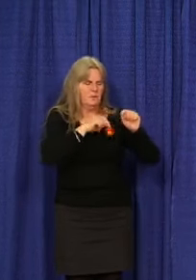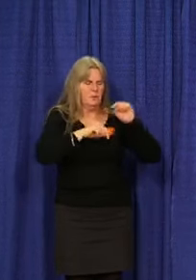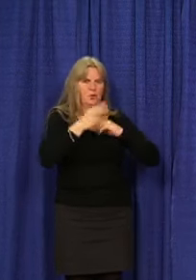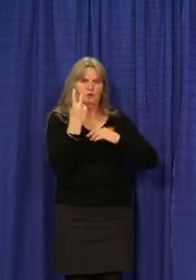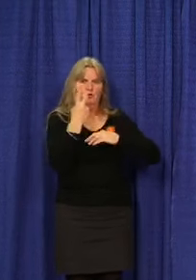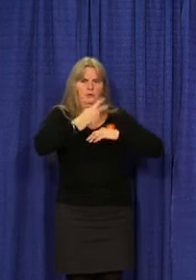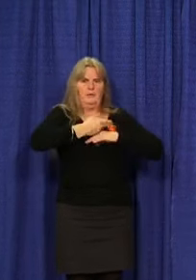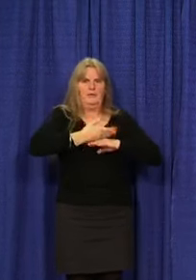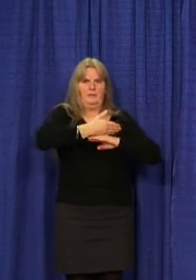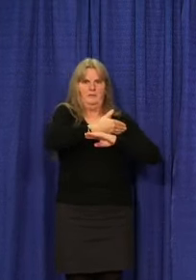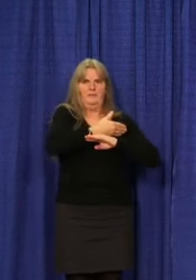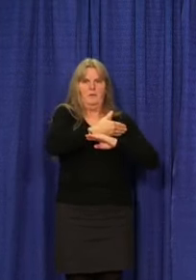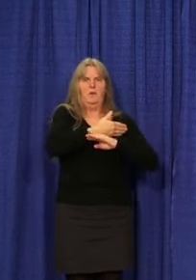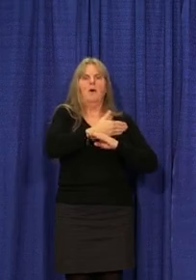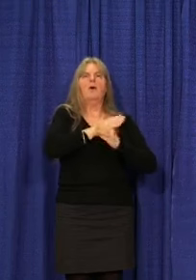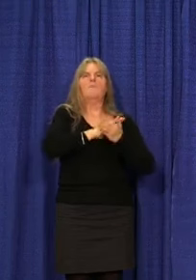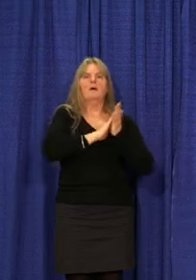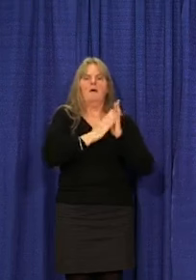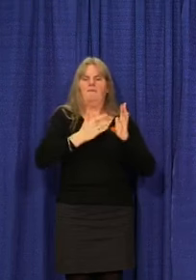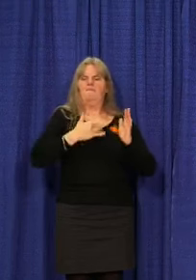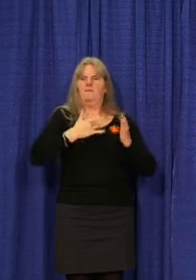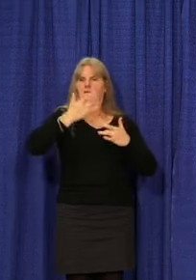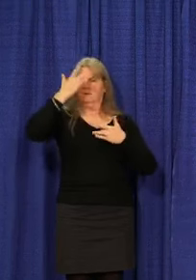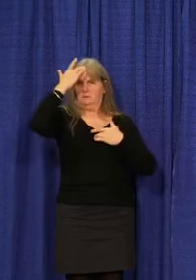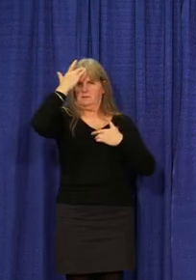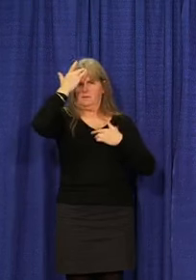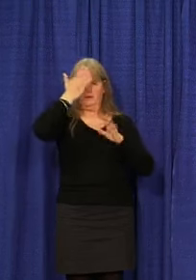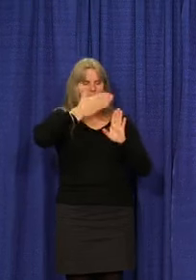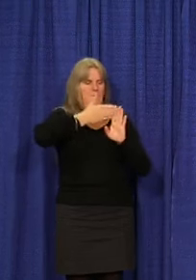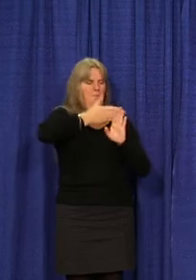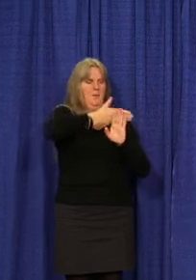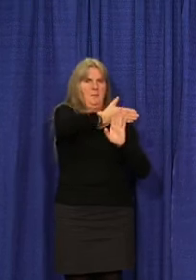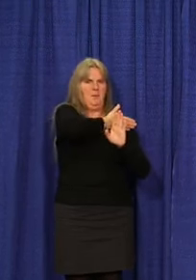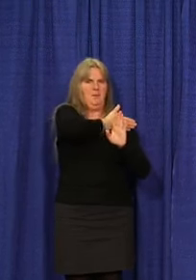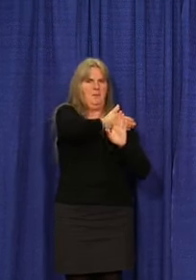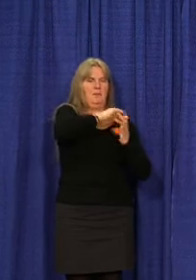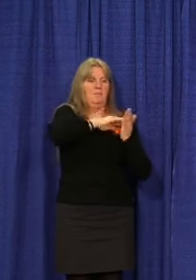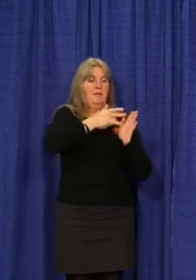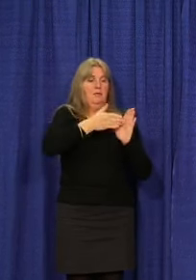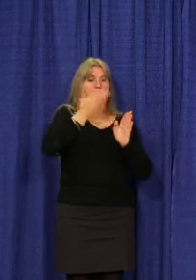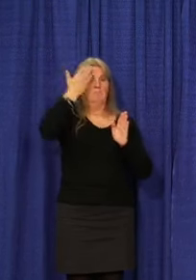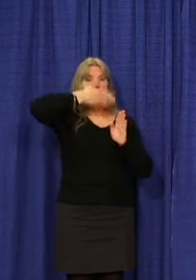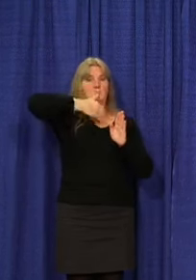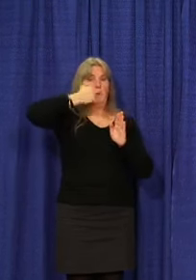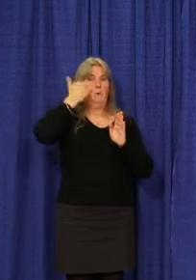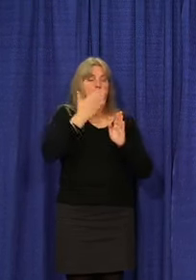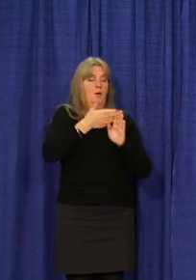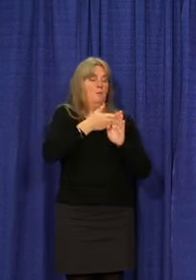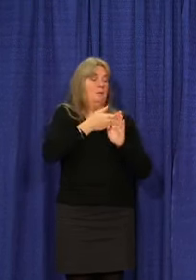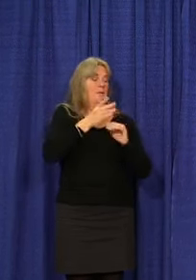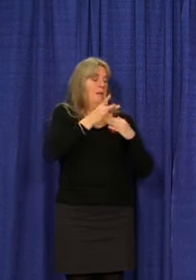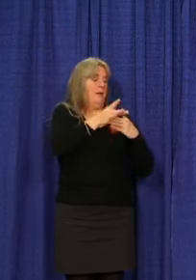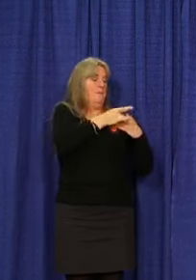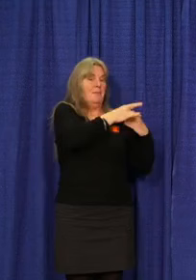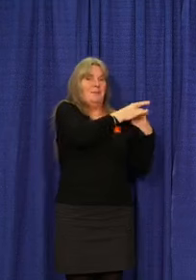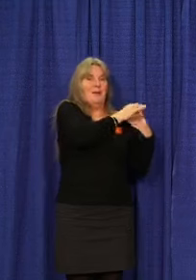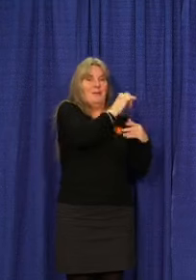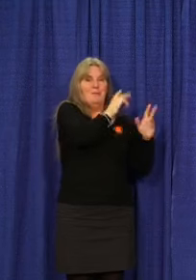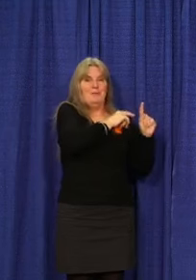days before symptom onset, so to give that kind of buffer of the potential for transmission during that pre-symptomatic